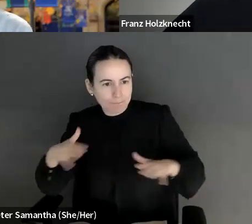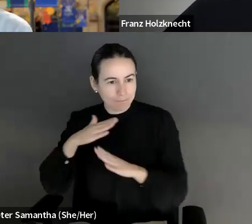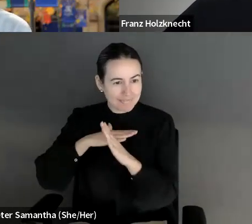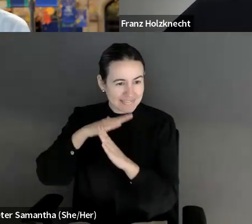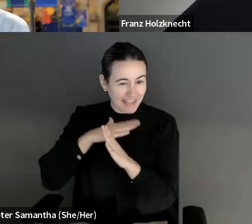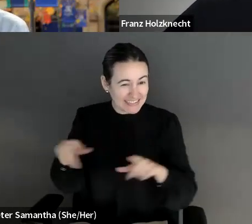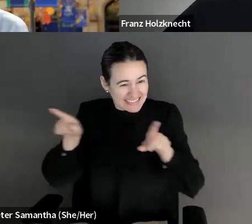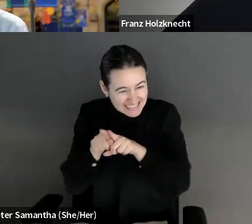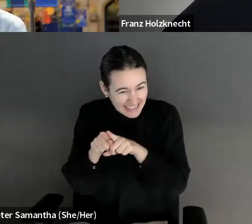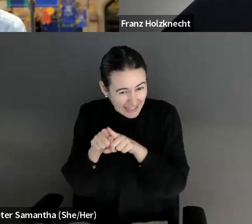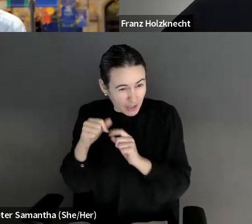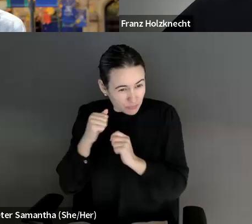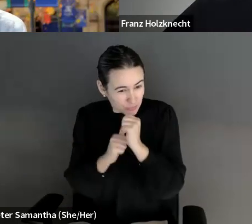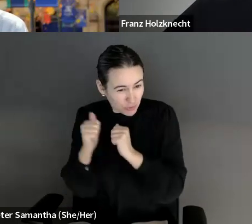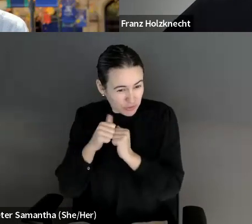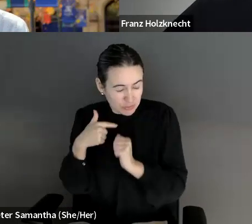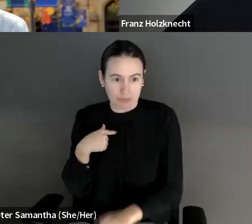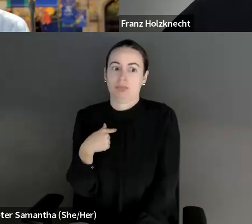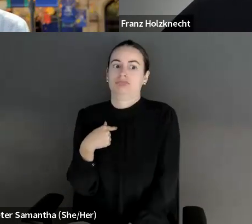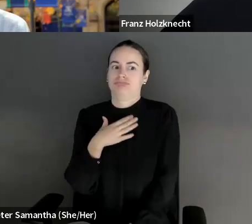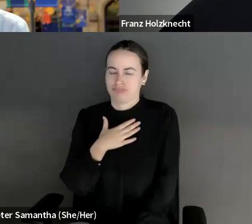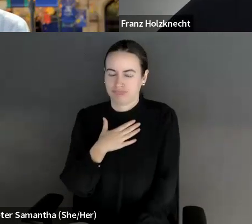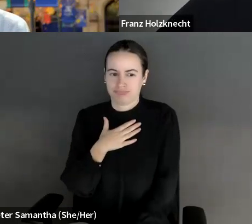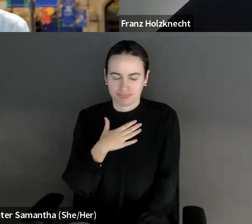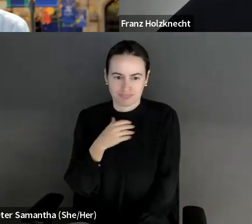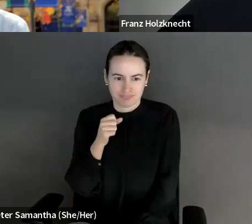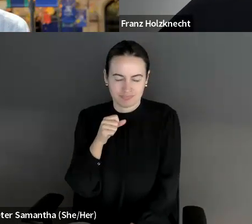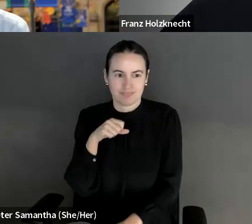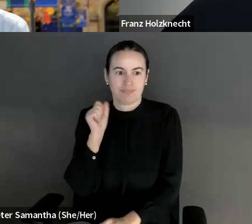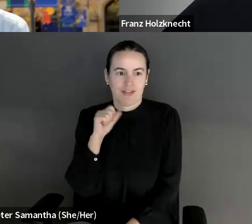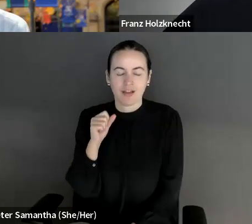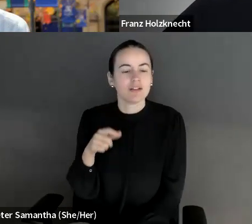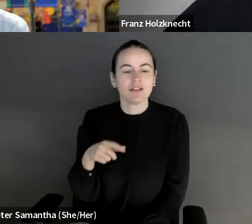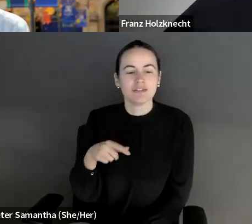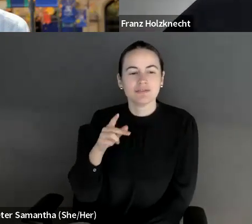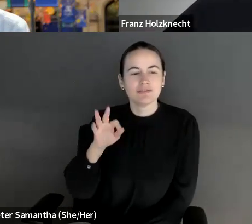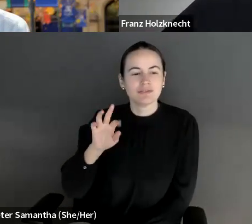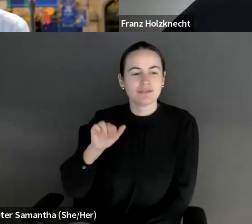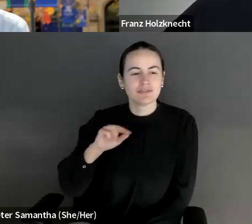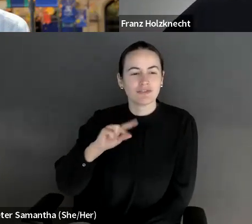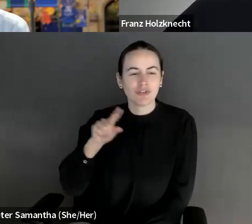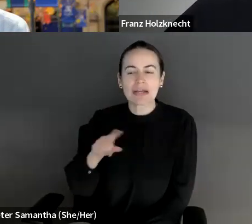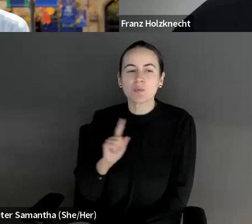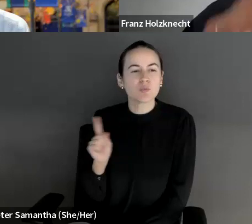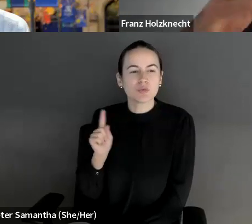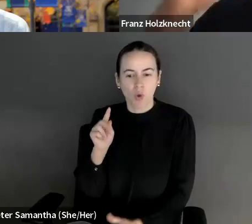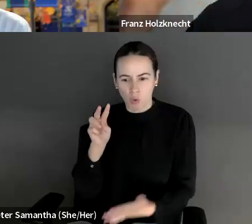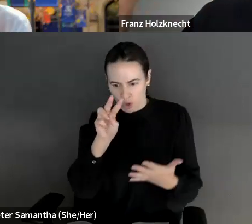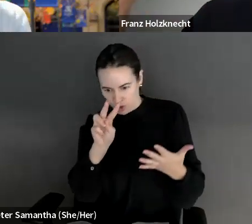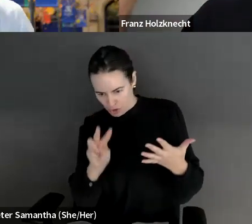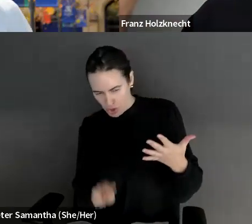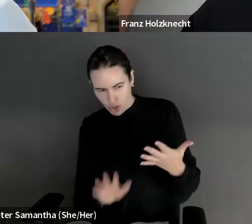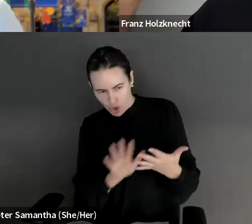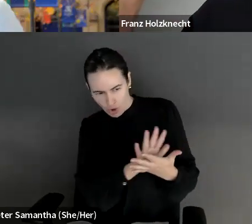structure? I would find that very surprising. Oh, we haven't looked at all the different criteria yet. This was just